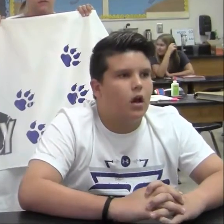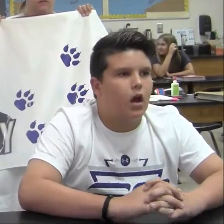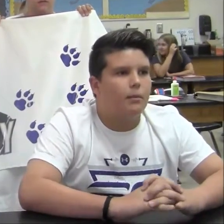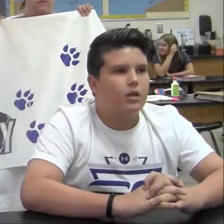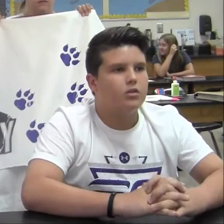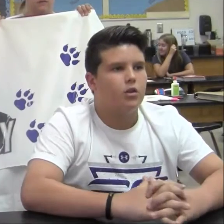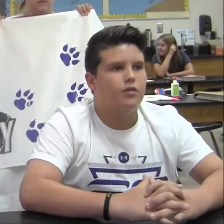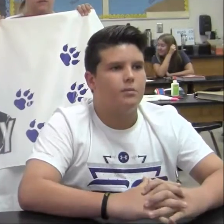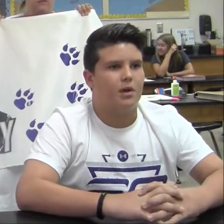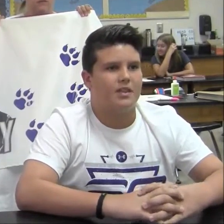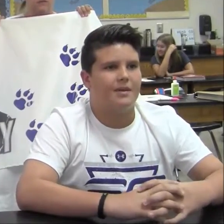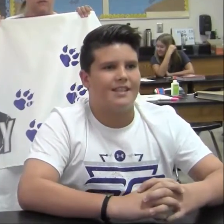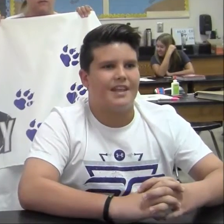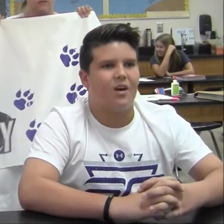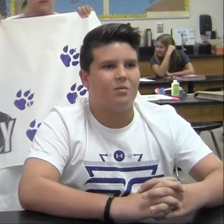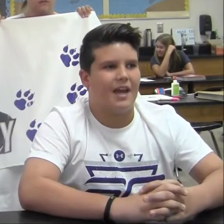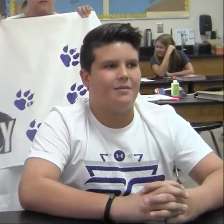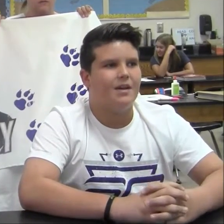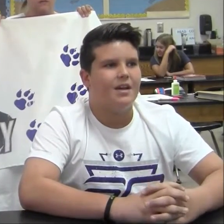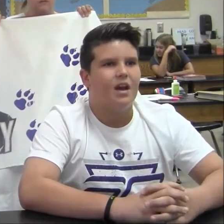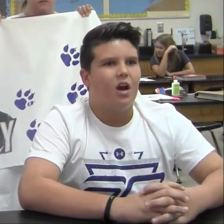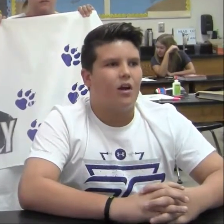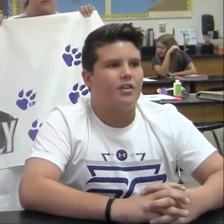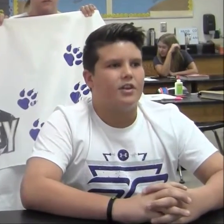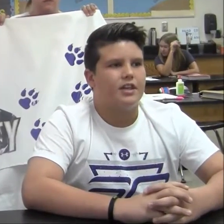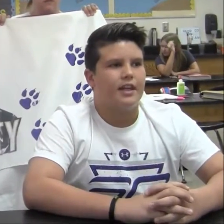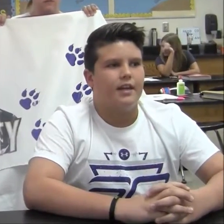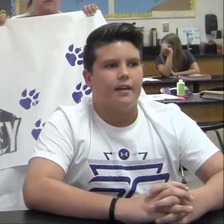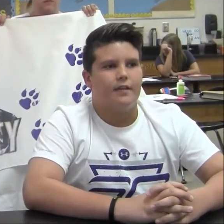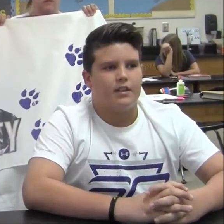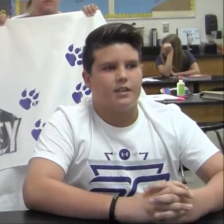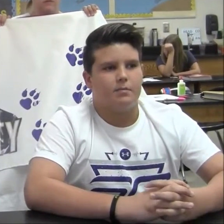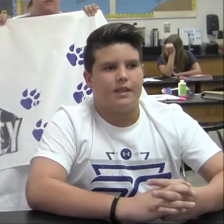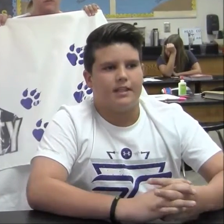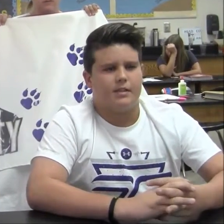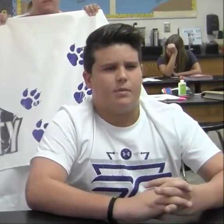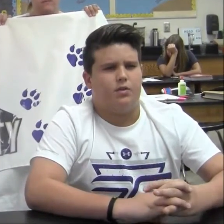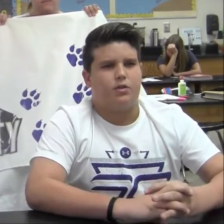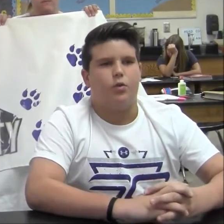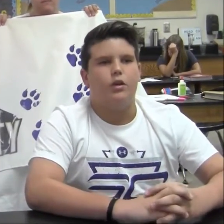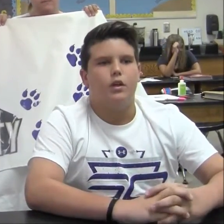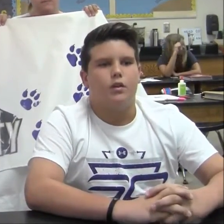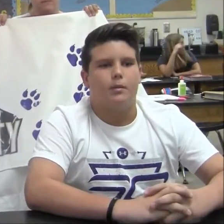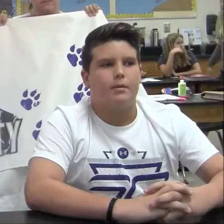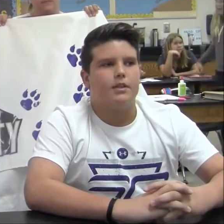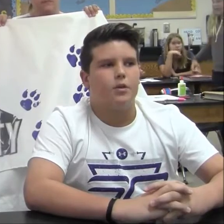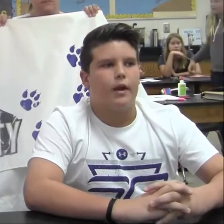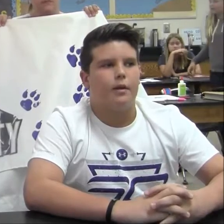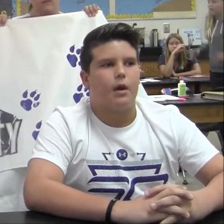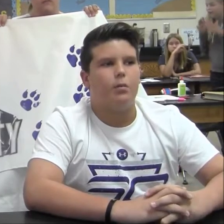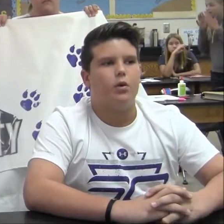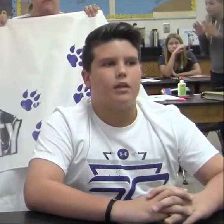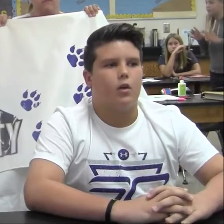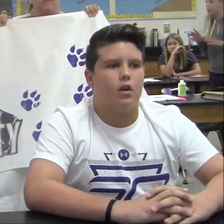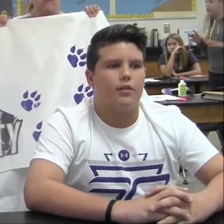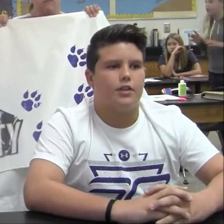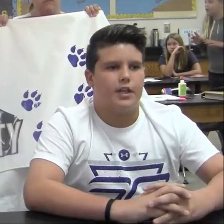Our middle school football team has a home game on Thursday versus Pickens Middle School. Remember to wear purple and gold on Thursday